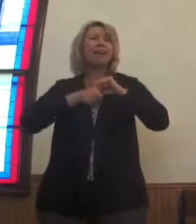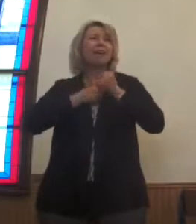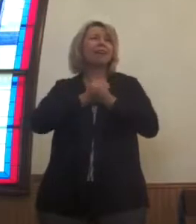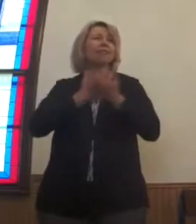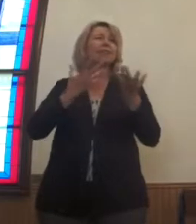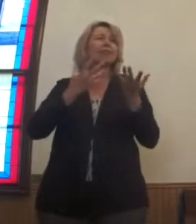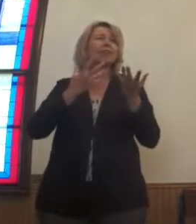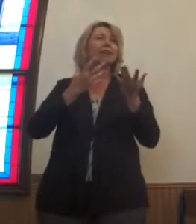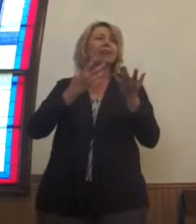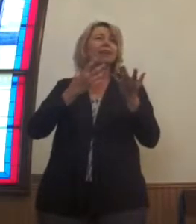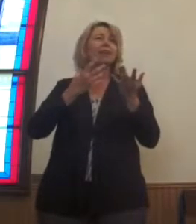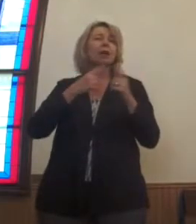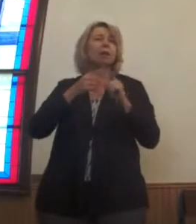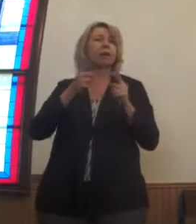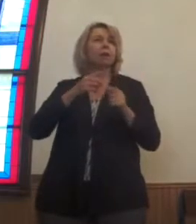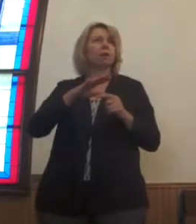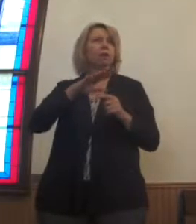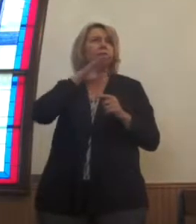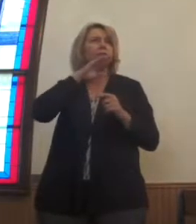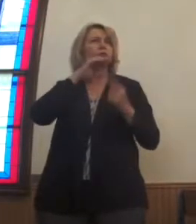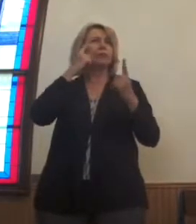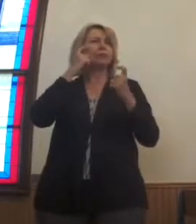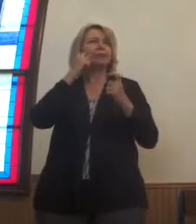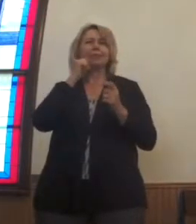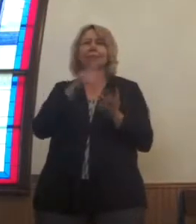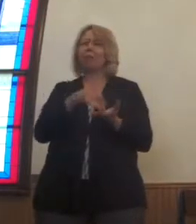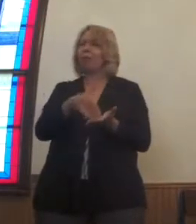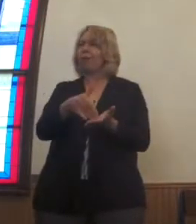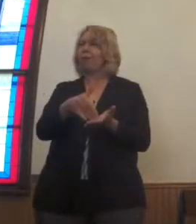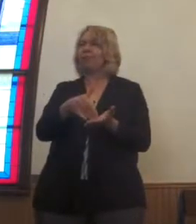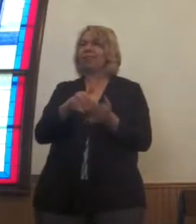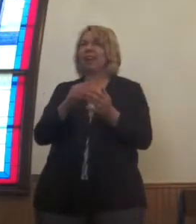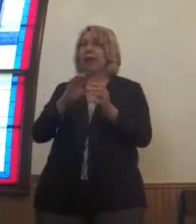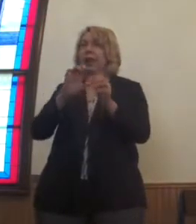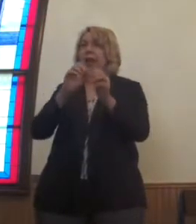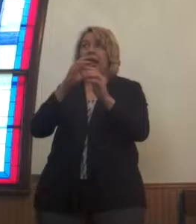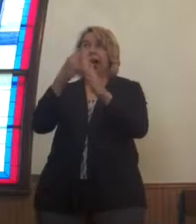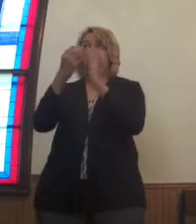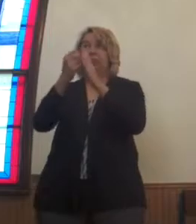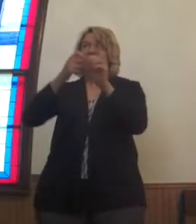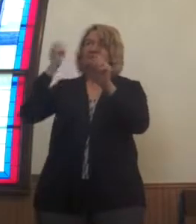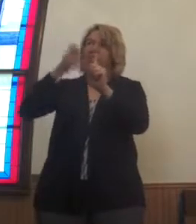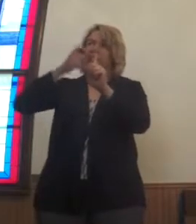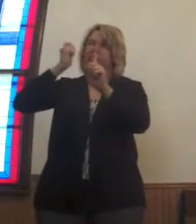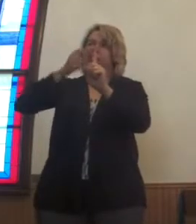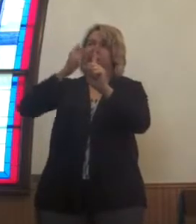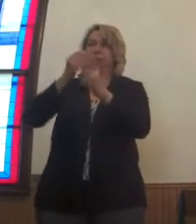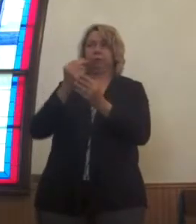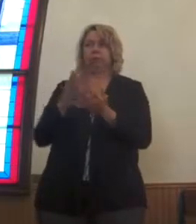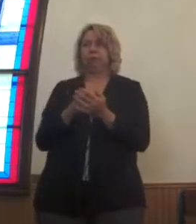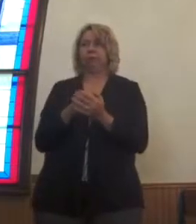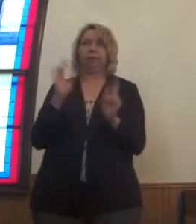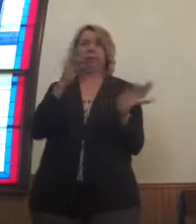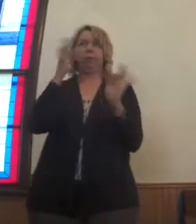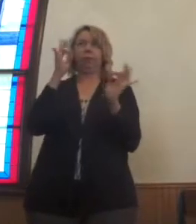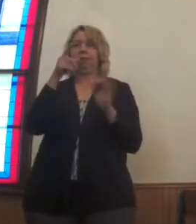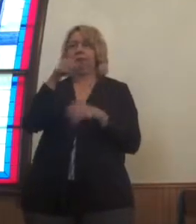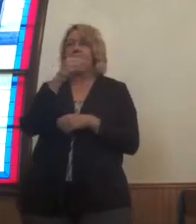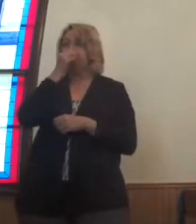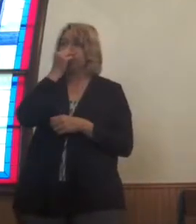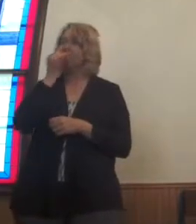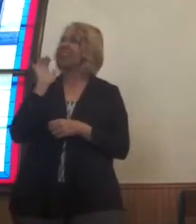little tears of frustration. When I say tears of frustration, we don't take that step back and share